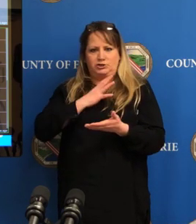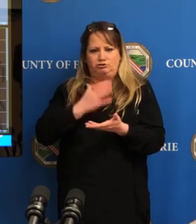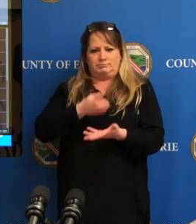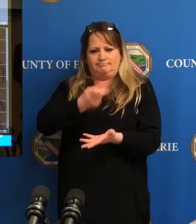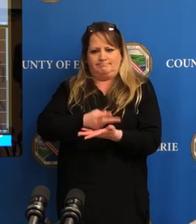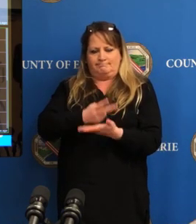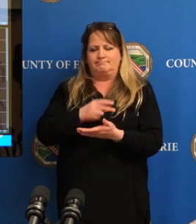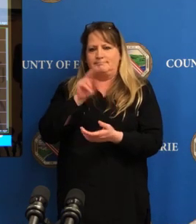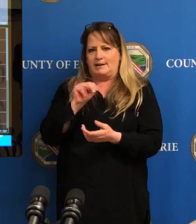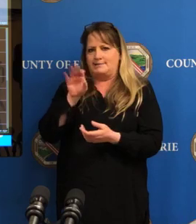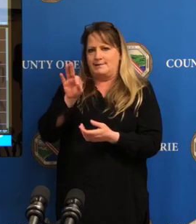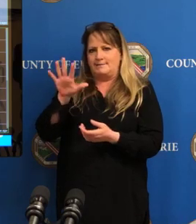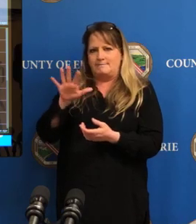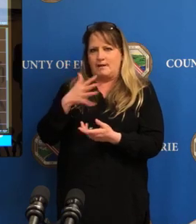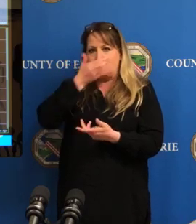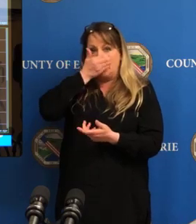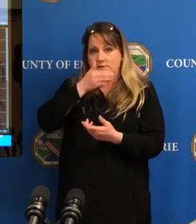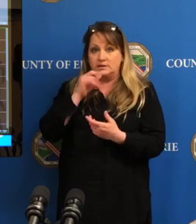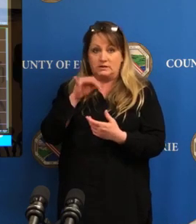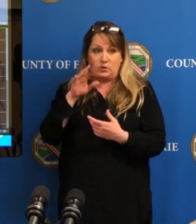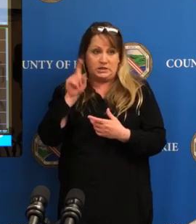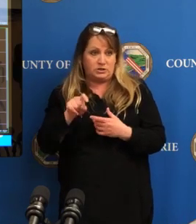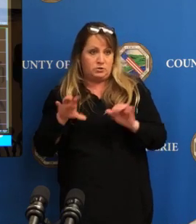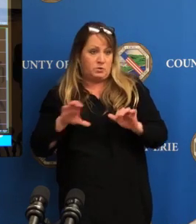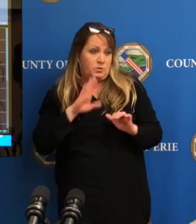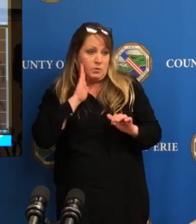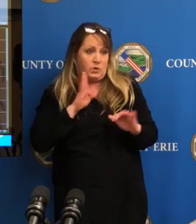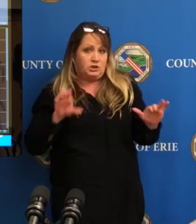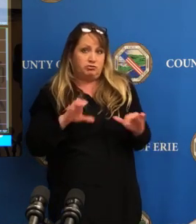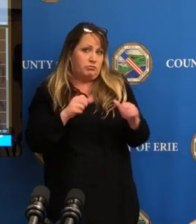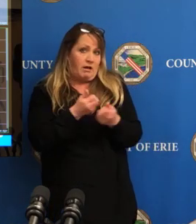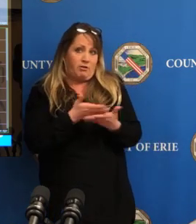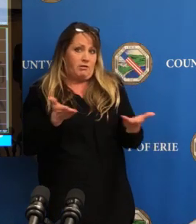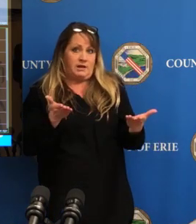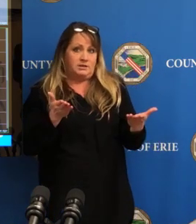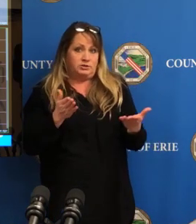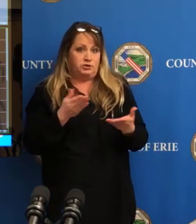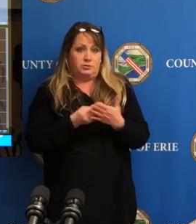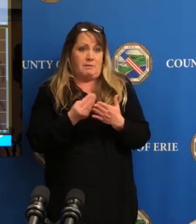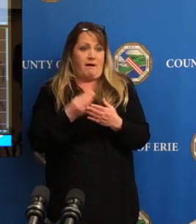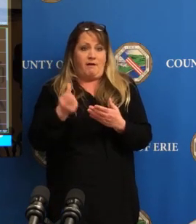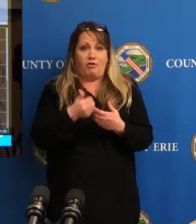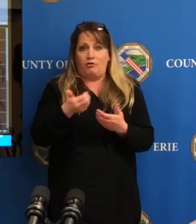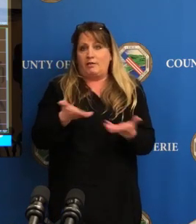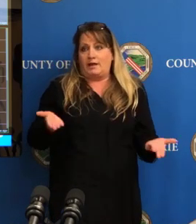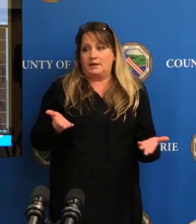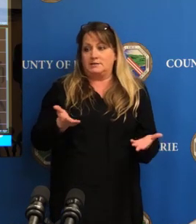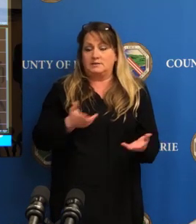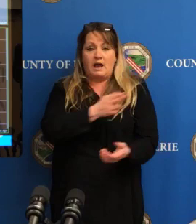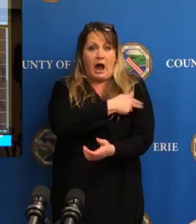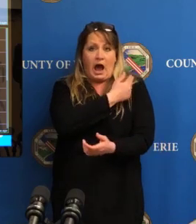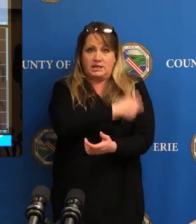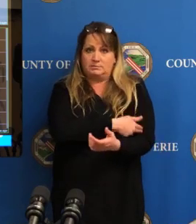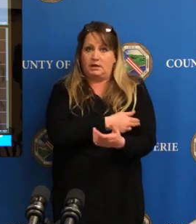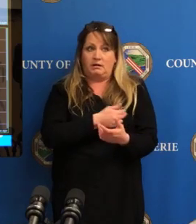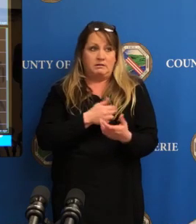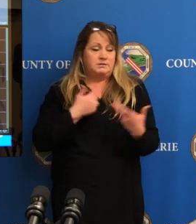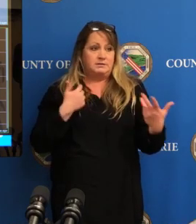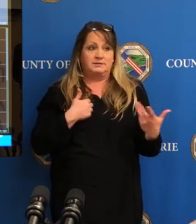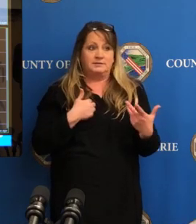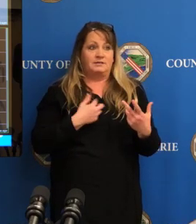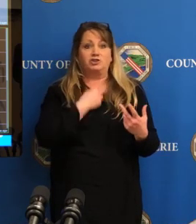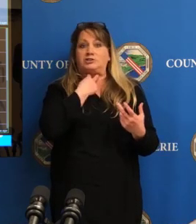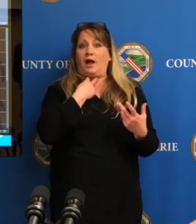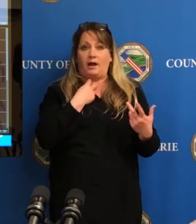masks. And if we need to, we'll be doing the other things necessary to purchase other supplies. The hospitals are under the gun. The governor